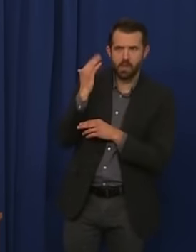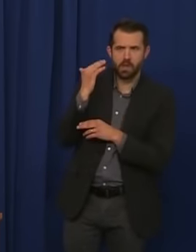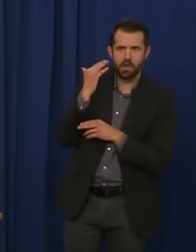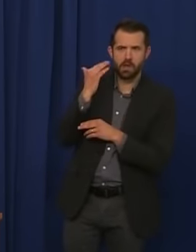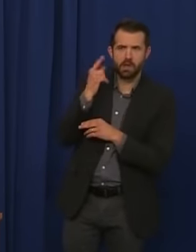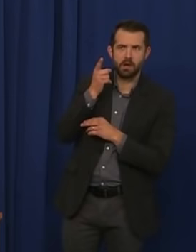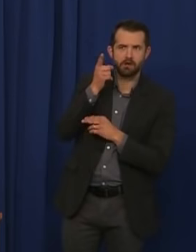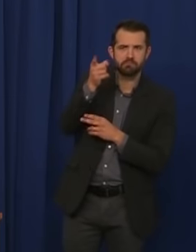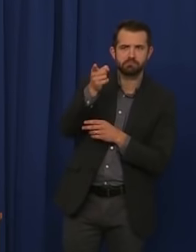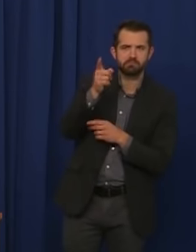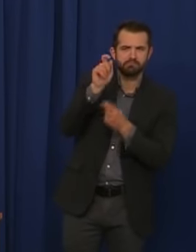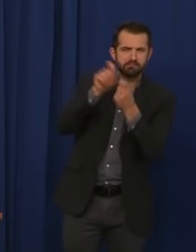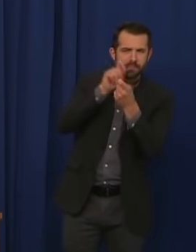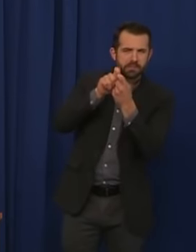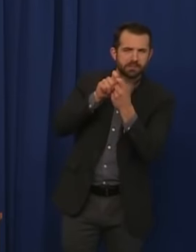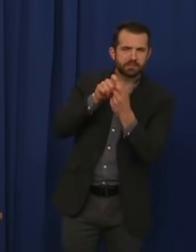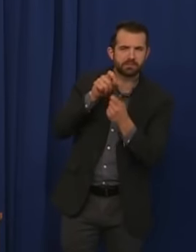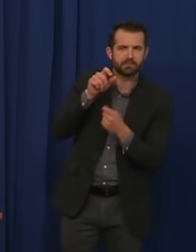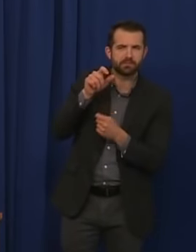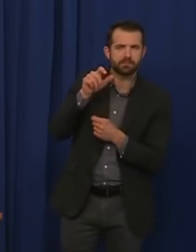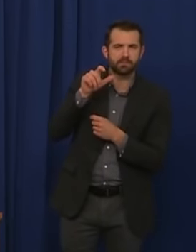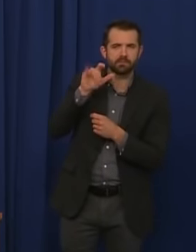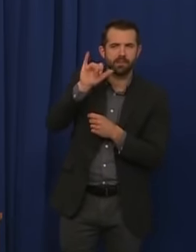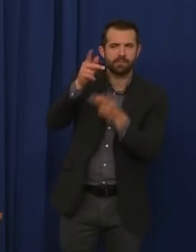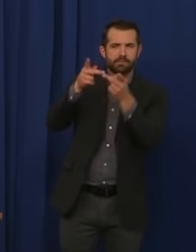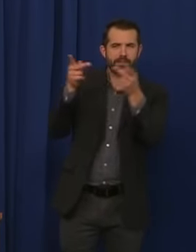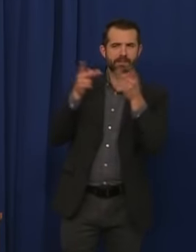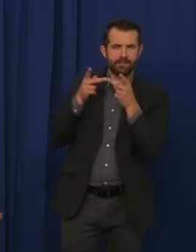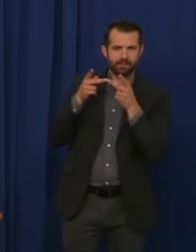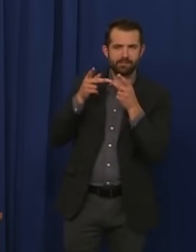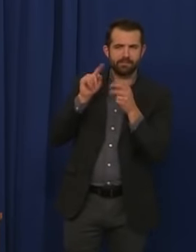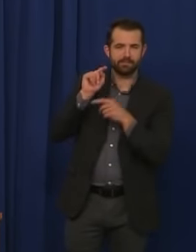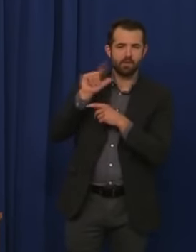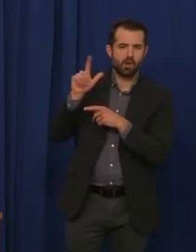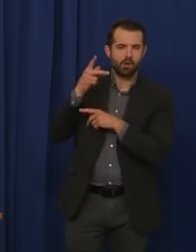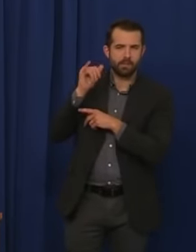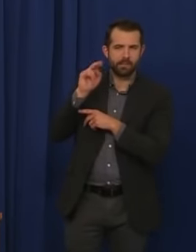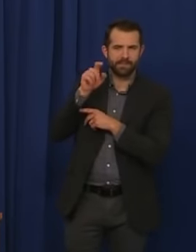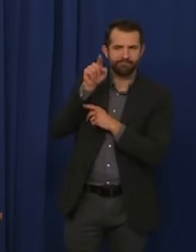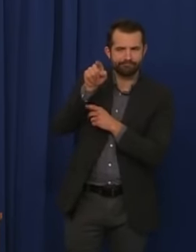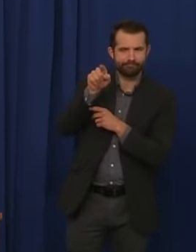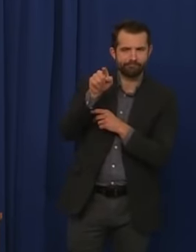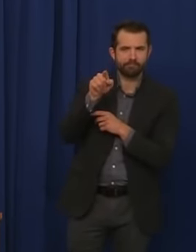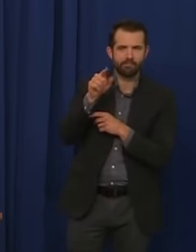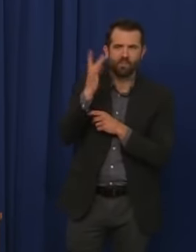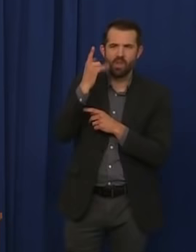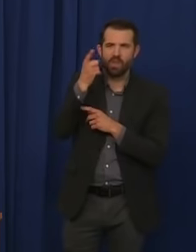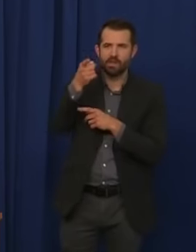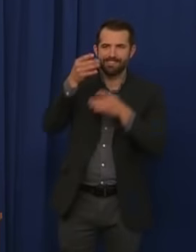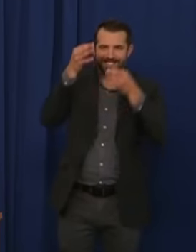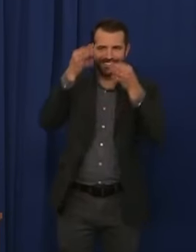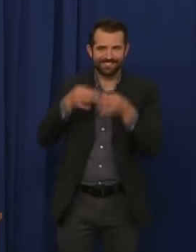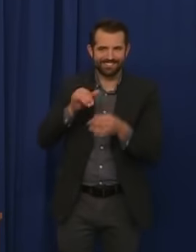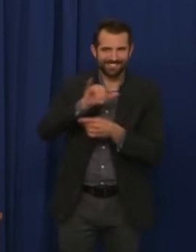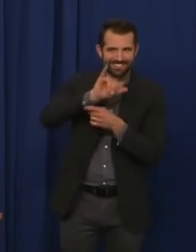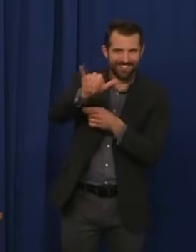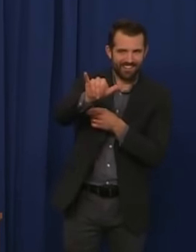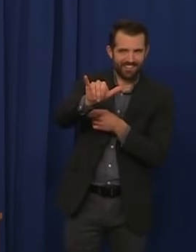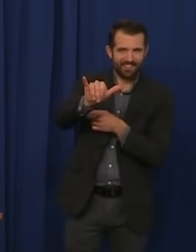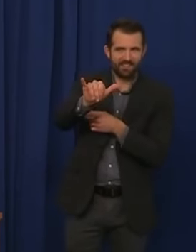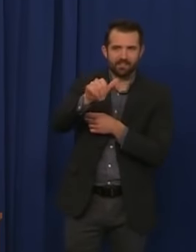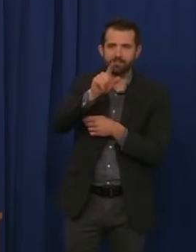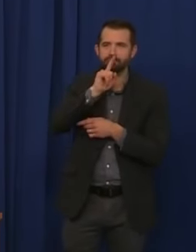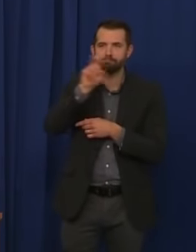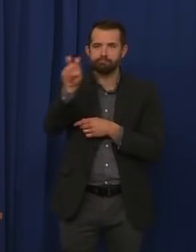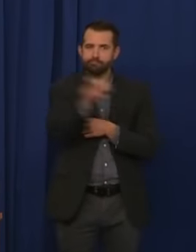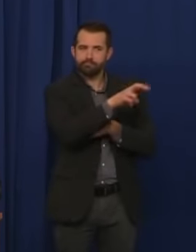particular facility and why any of the residents at one facility versus another may decide to stay in a facility versus go to